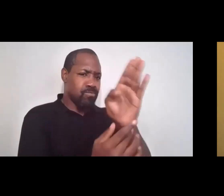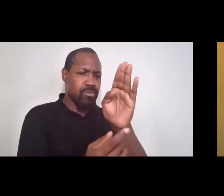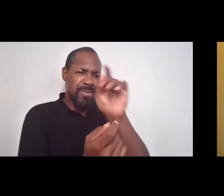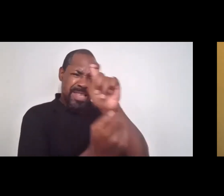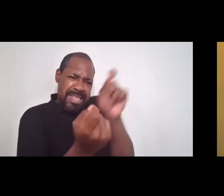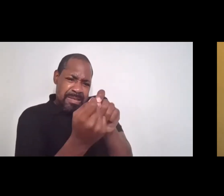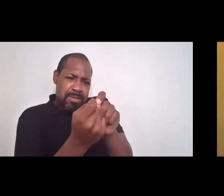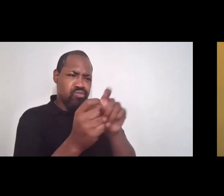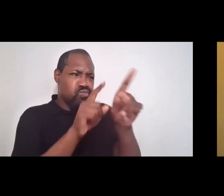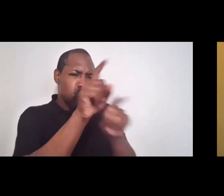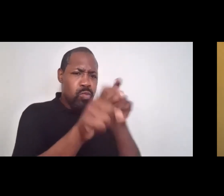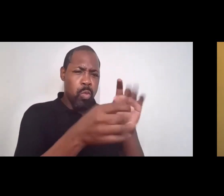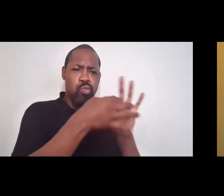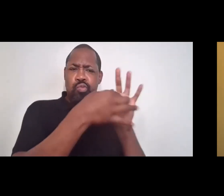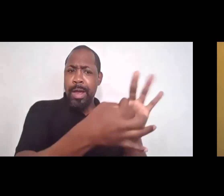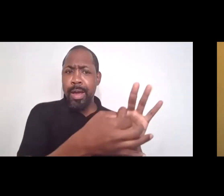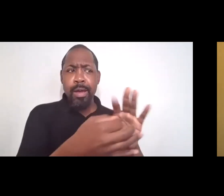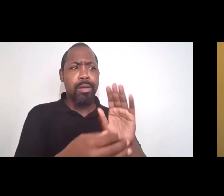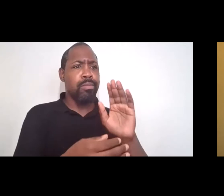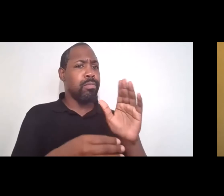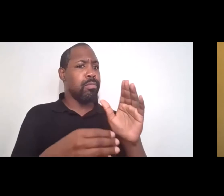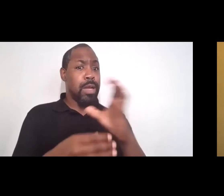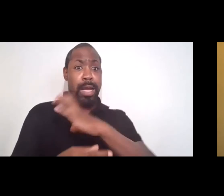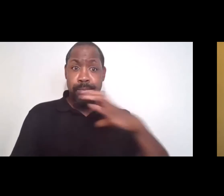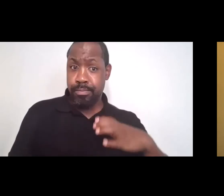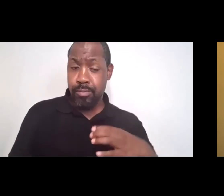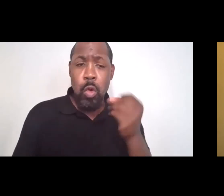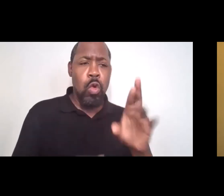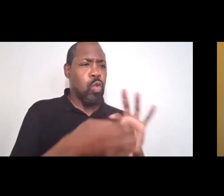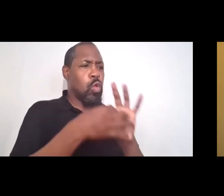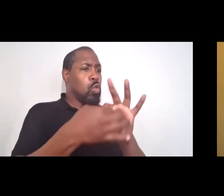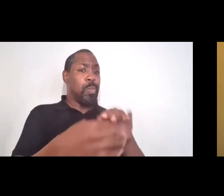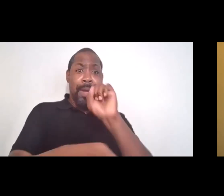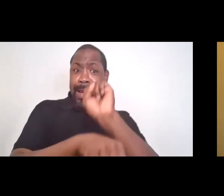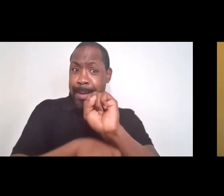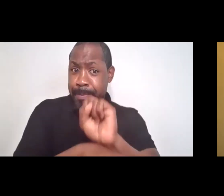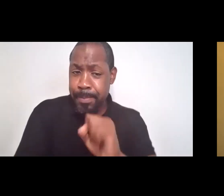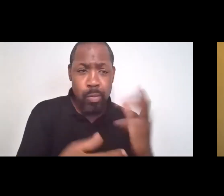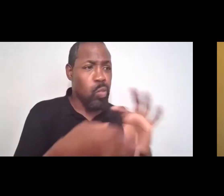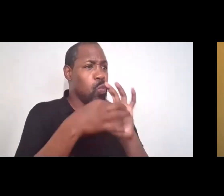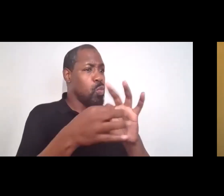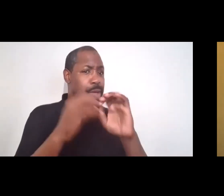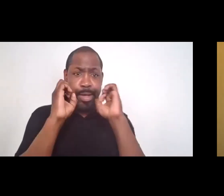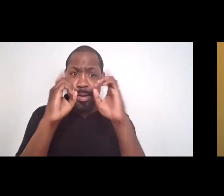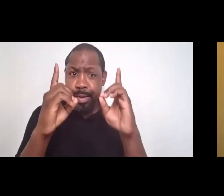or feedback, or any direct questions related to those particular committees, or related to employment